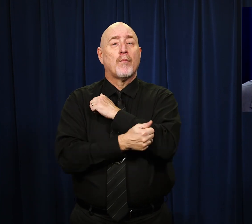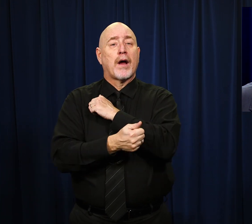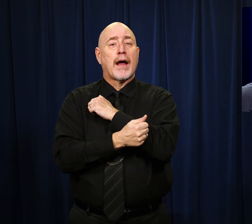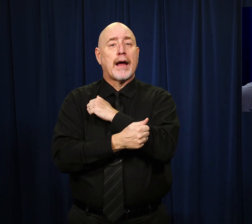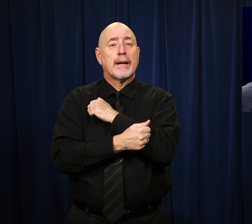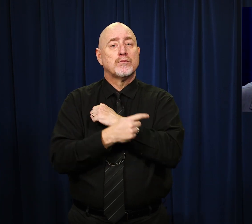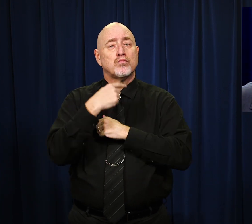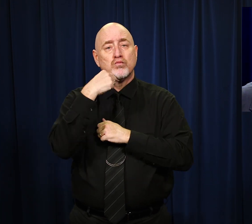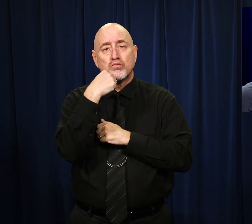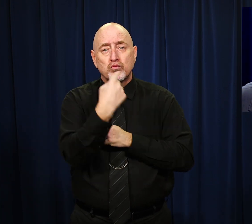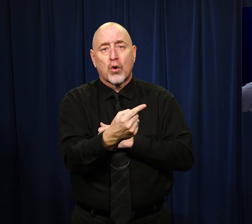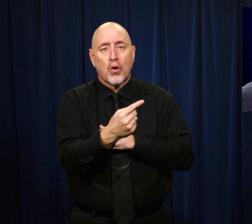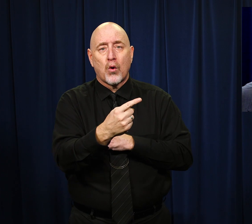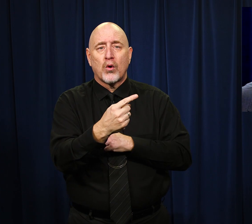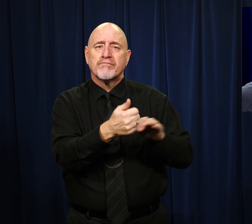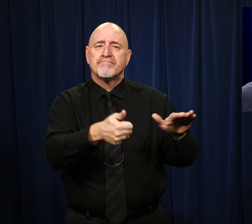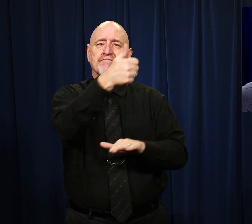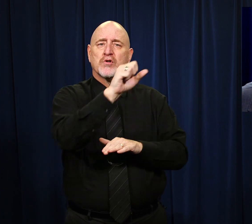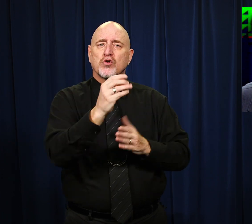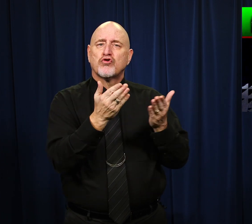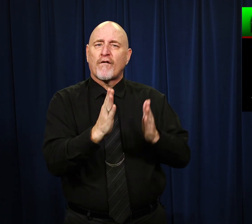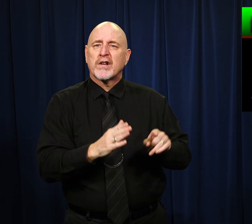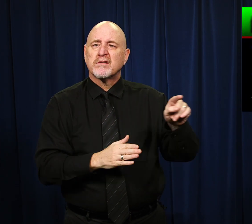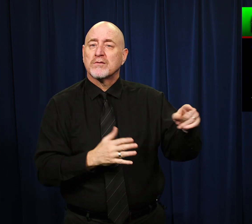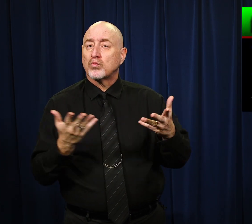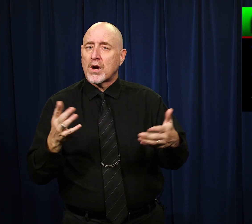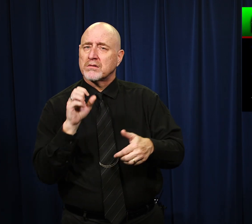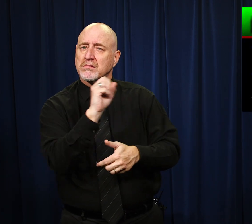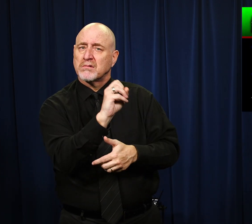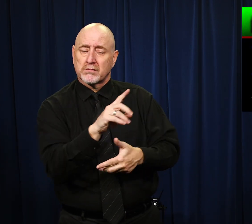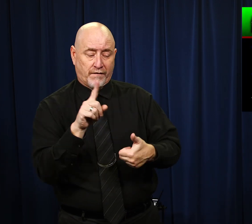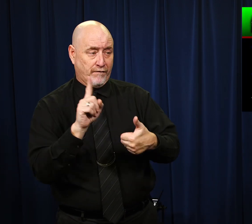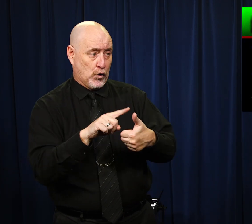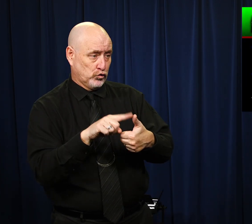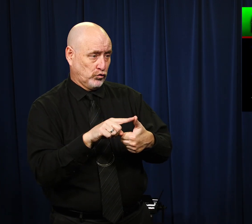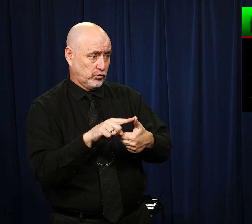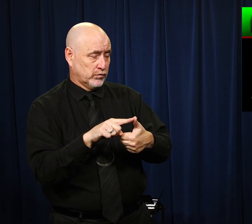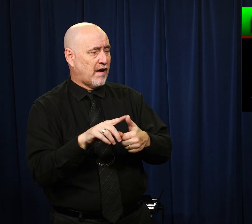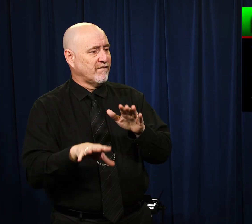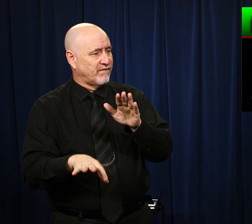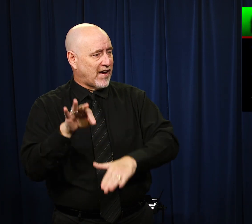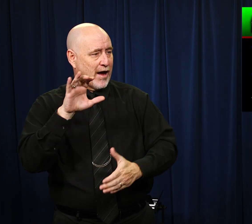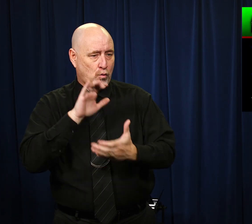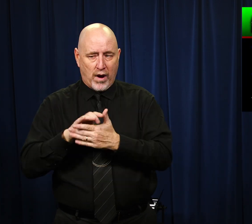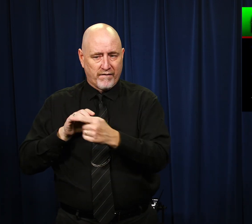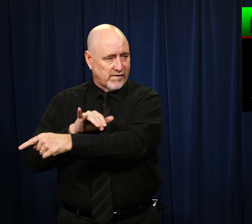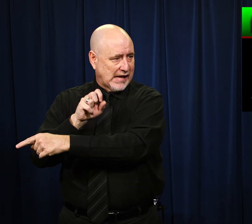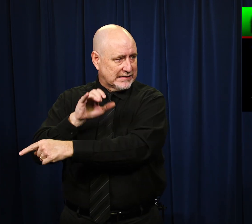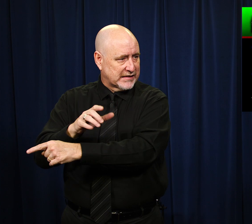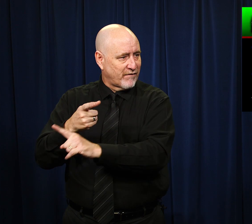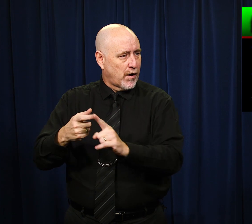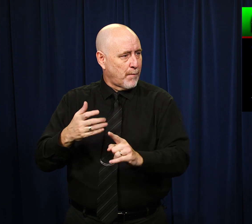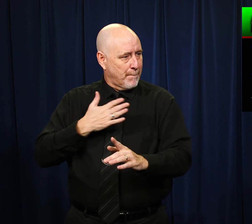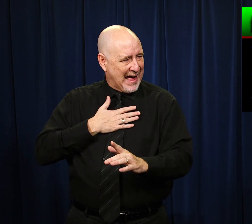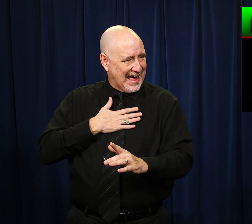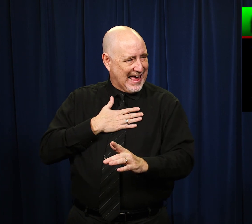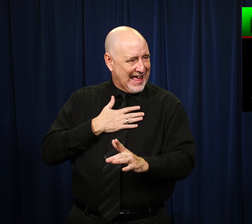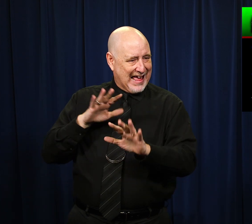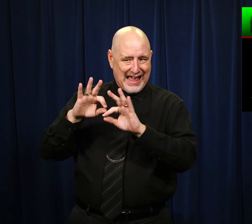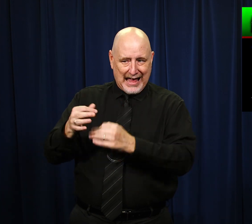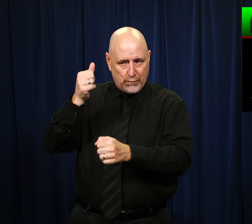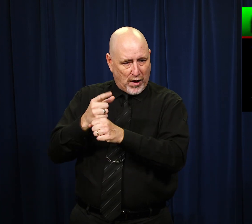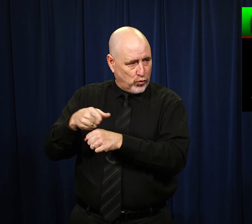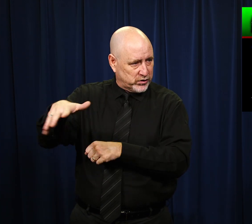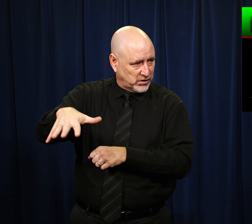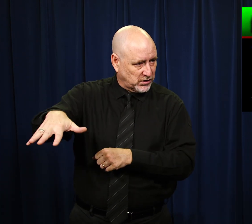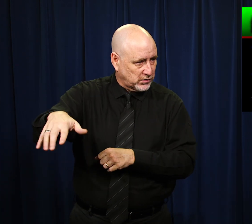Abraham's instructions to his head servant. What are they? First of all, find a wife for Isaac from among my